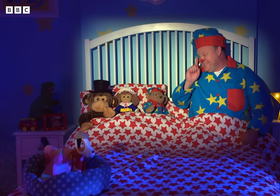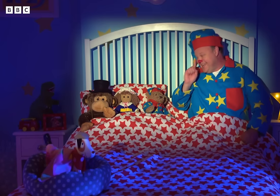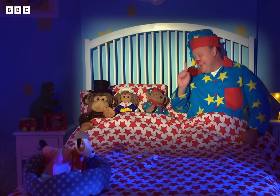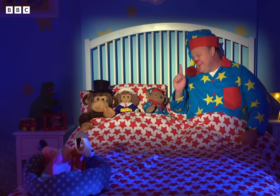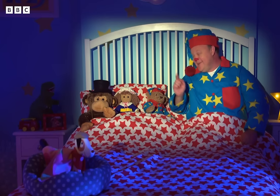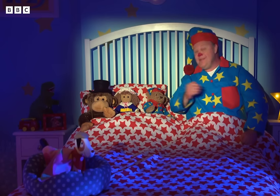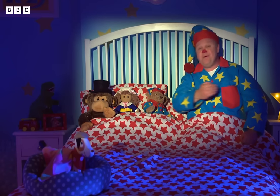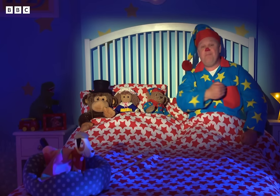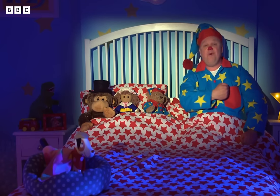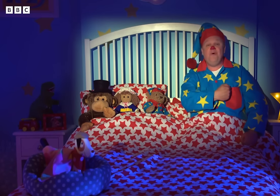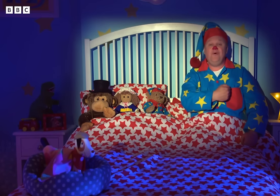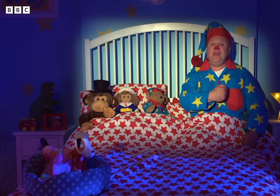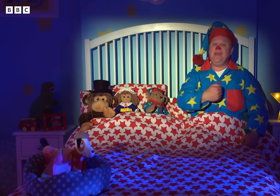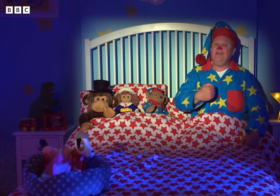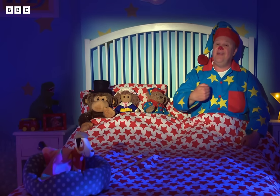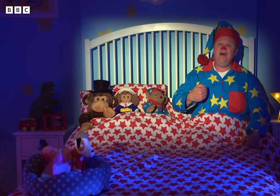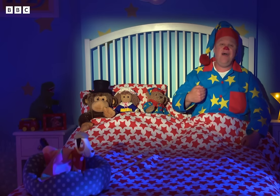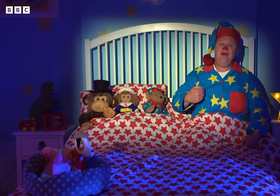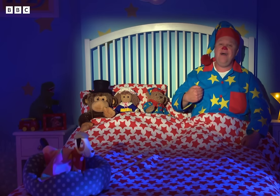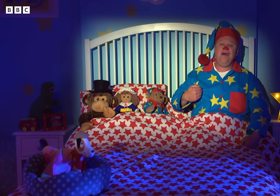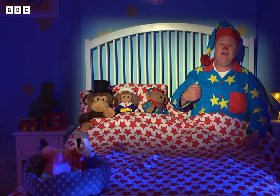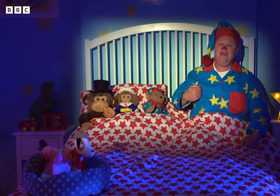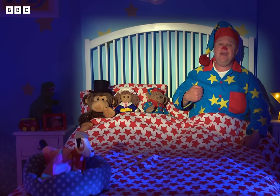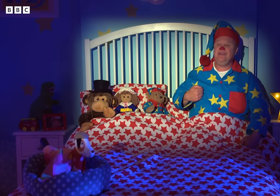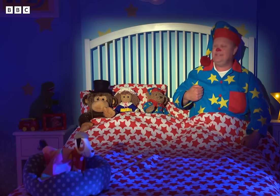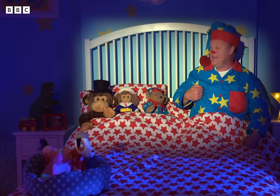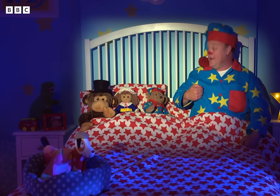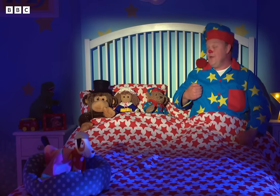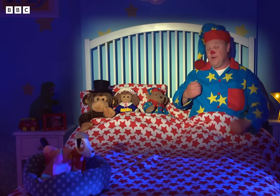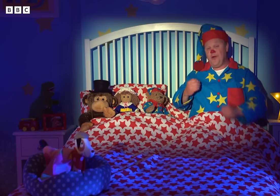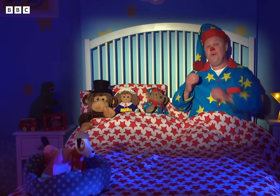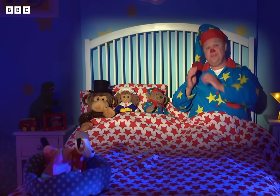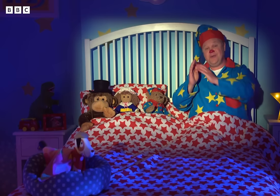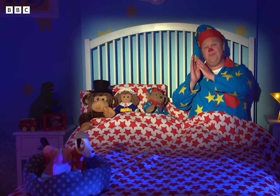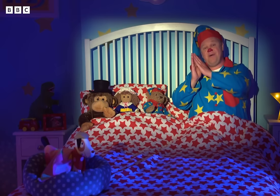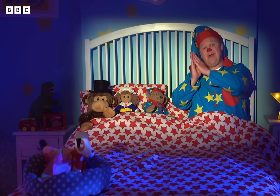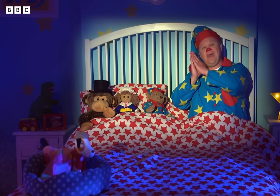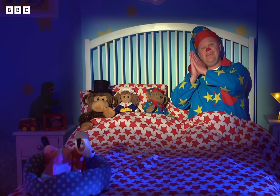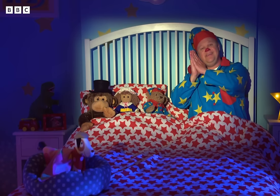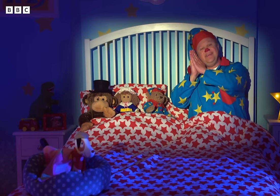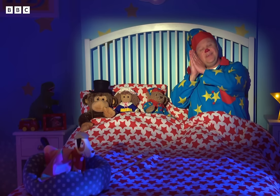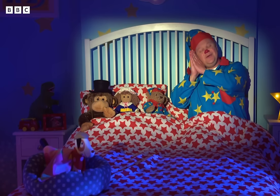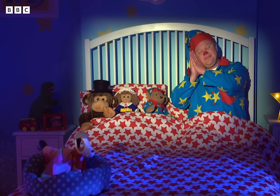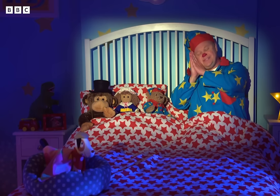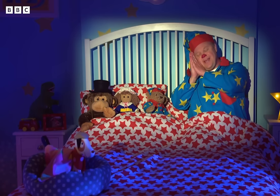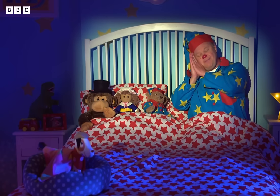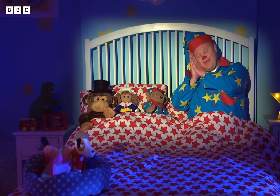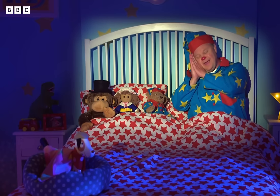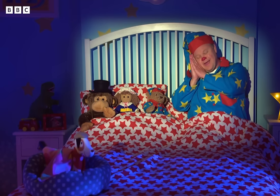See you in the morning light. Go to bed, you sleepy